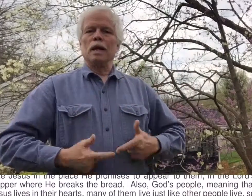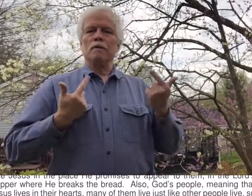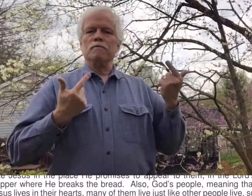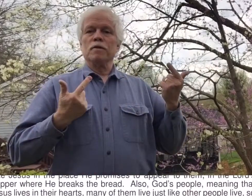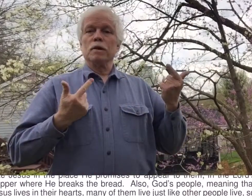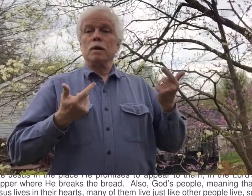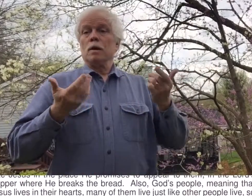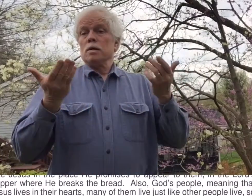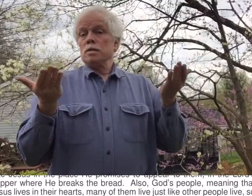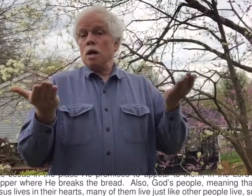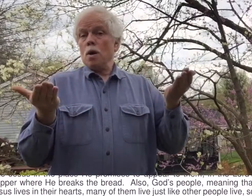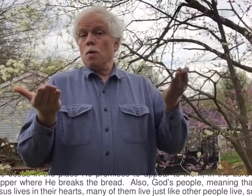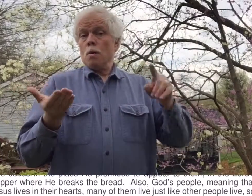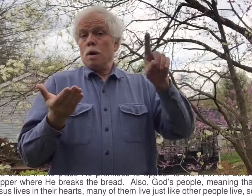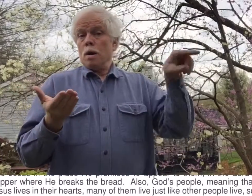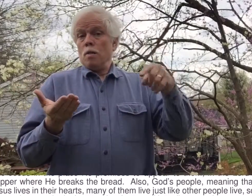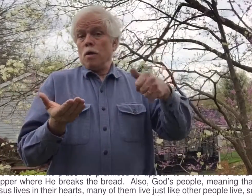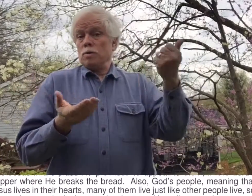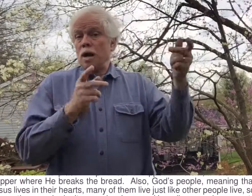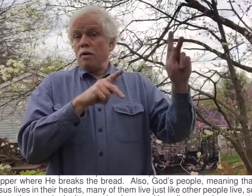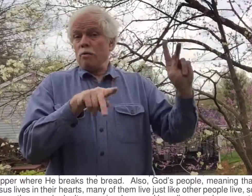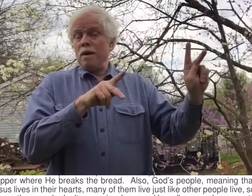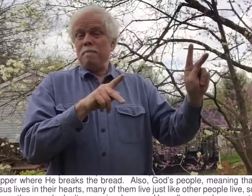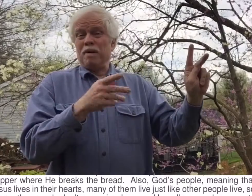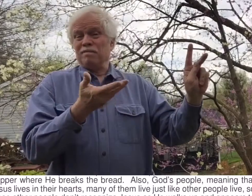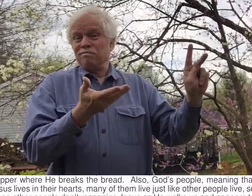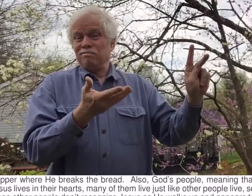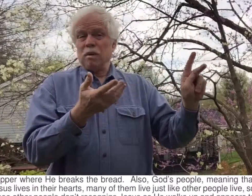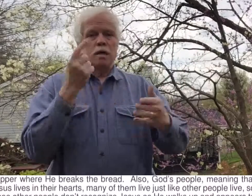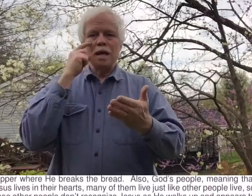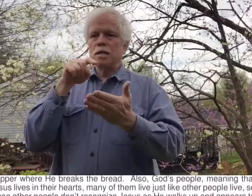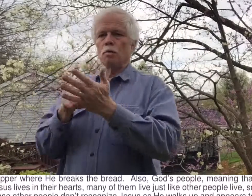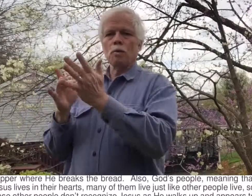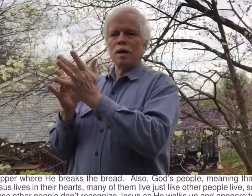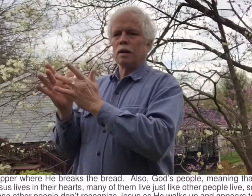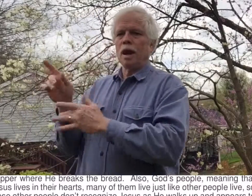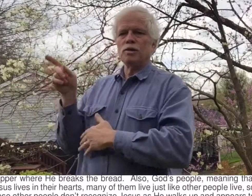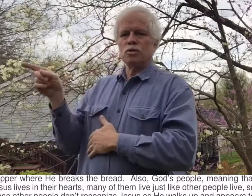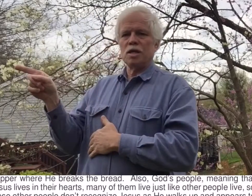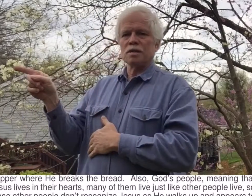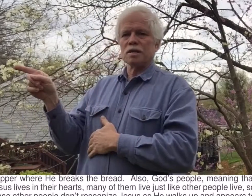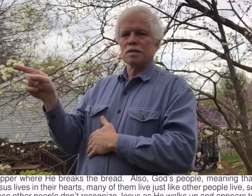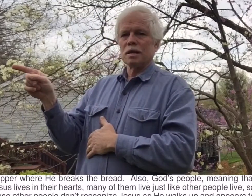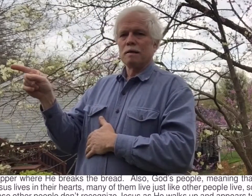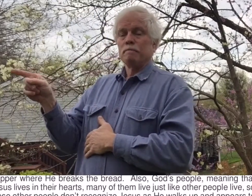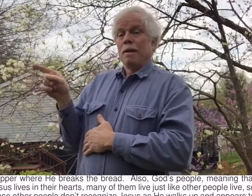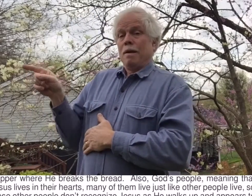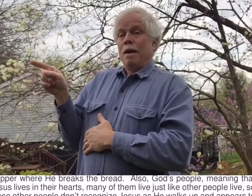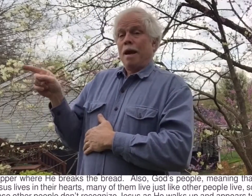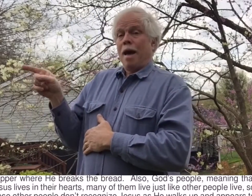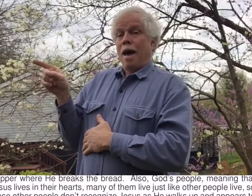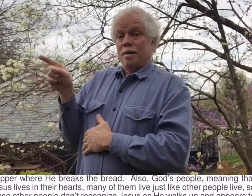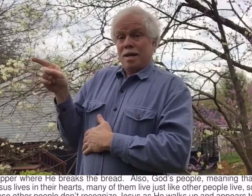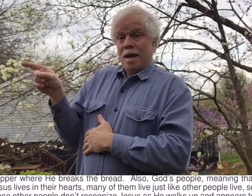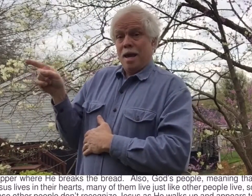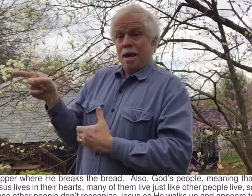live. So, those other people, they don't recognize Jesus as he